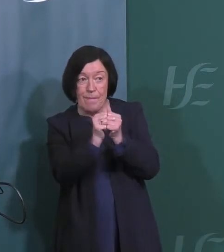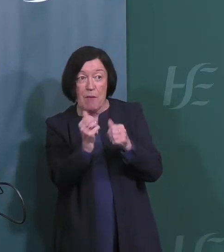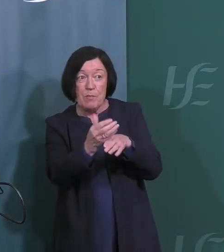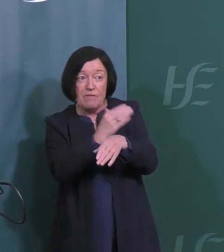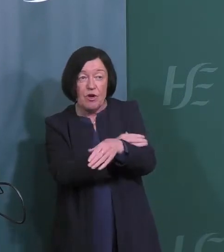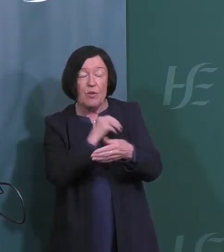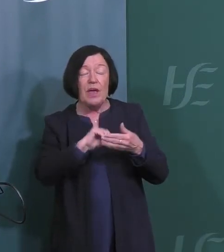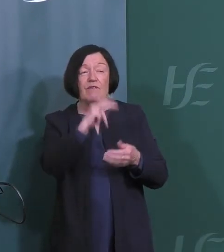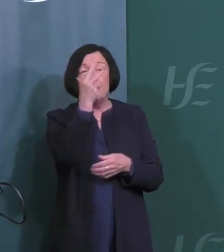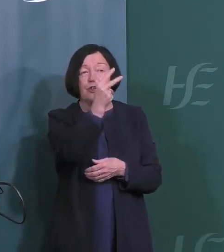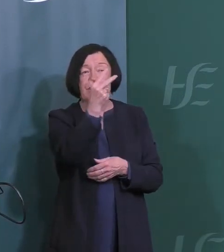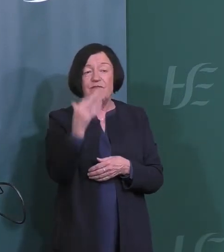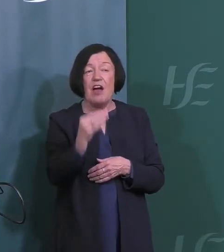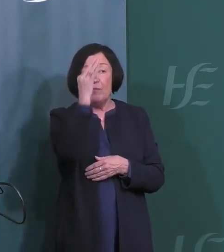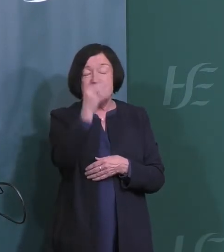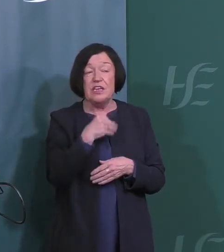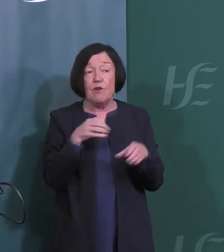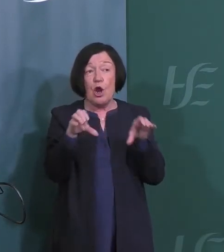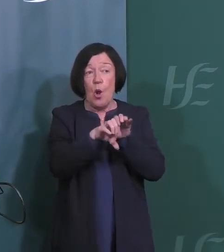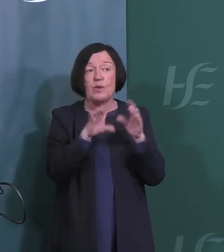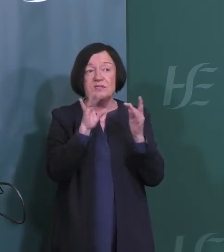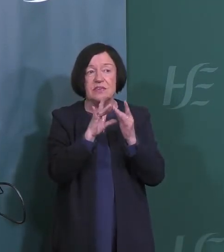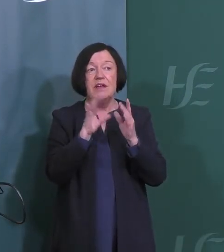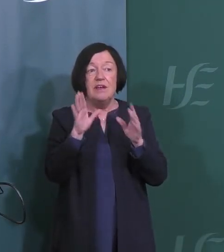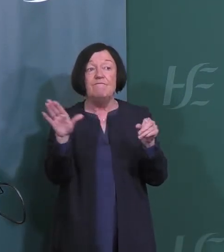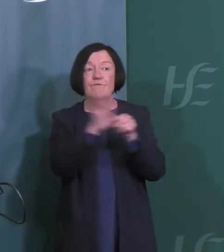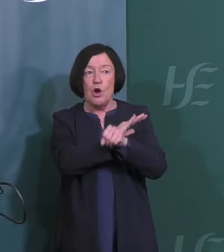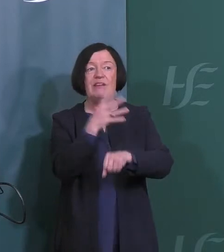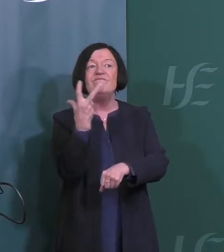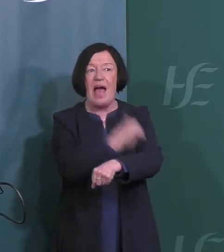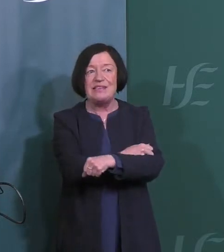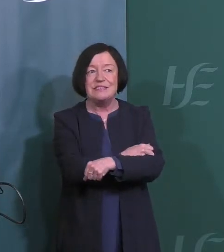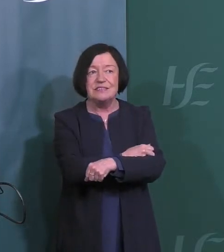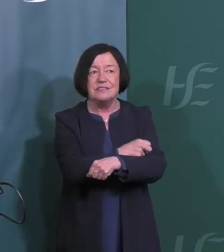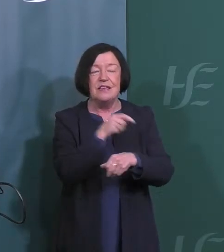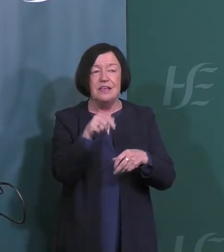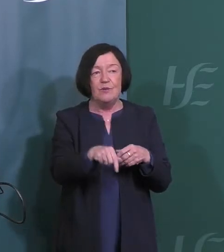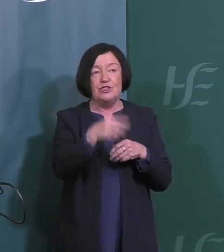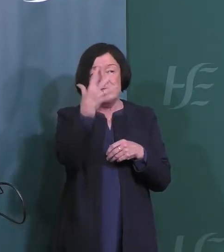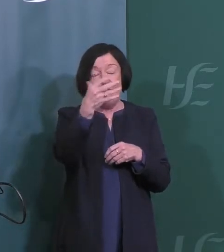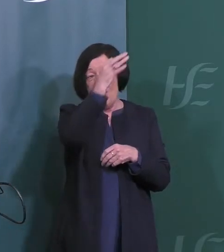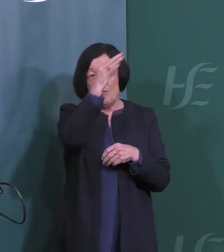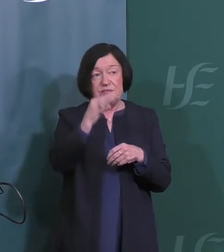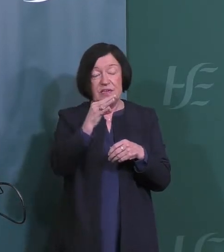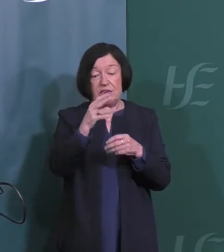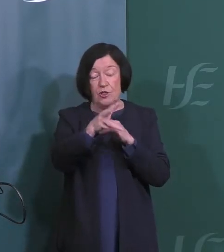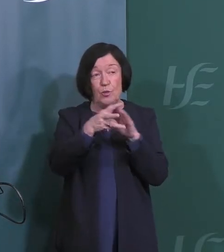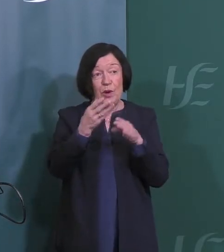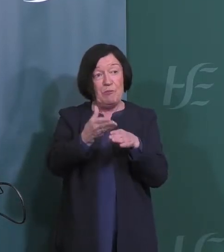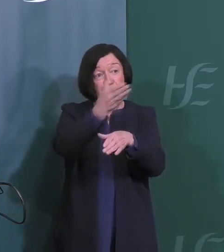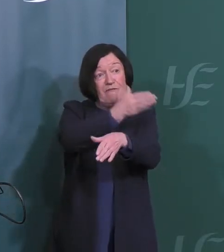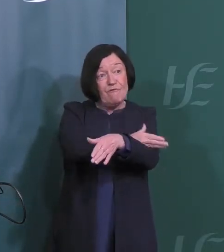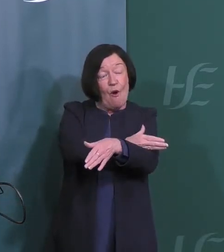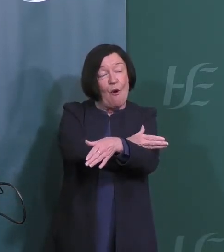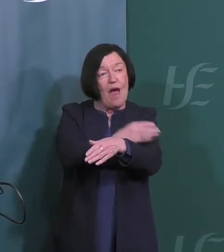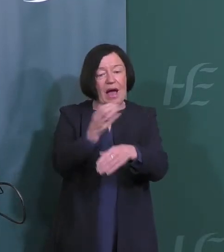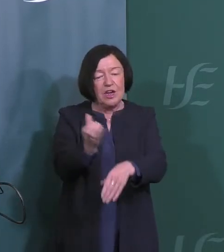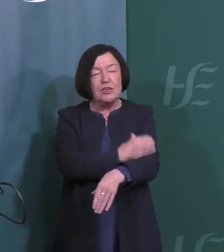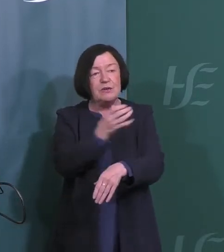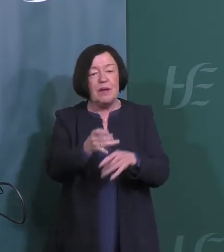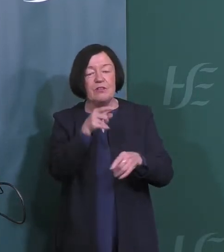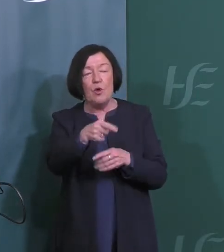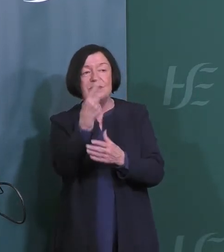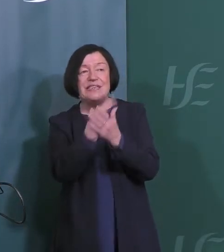have 35% of our close contacts fully vaccinated, which is 5% up on the prior week, and continues to take